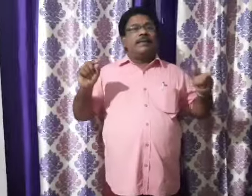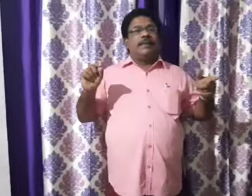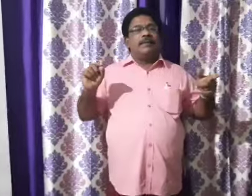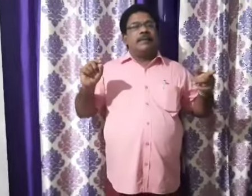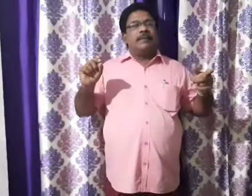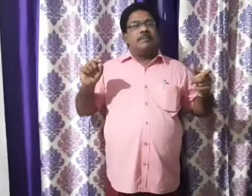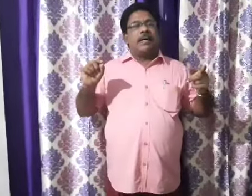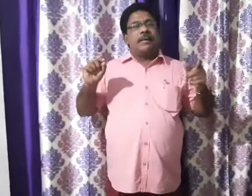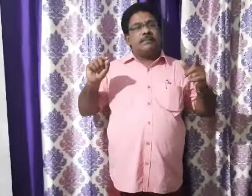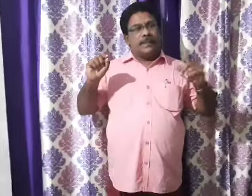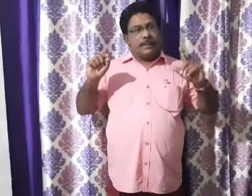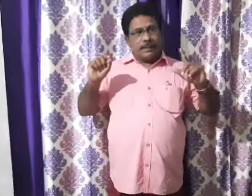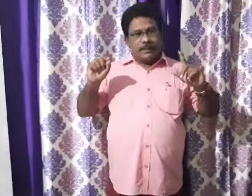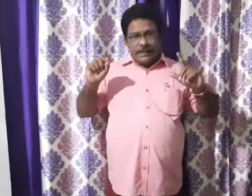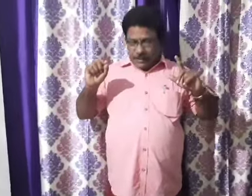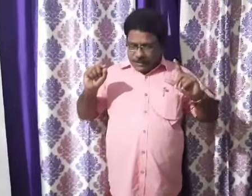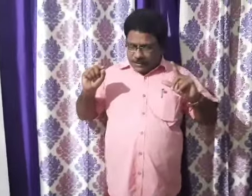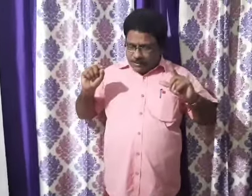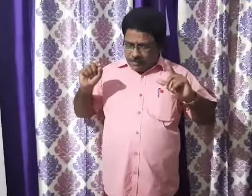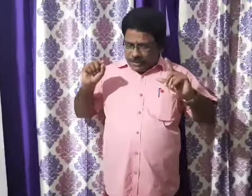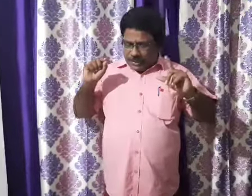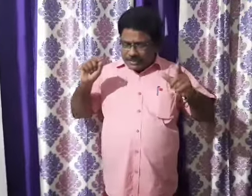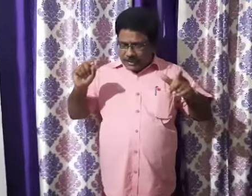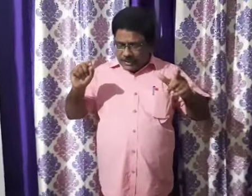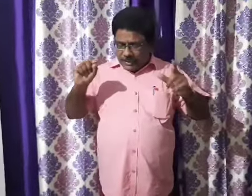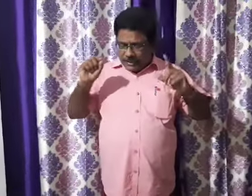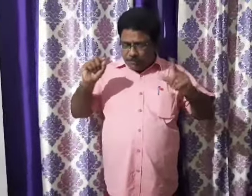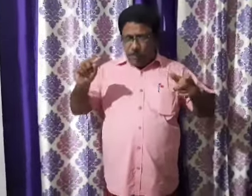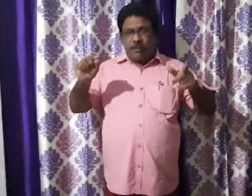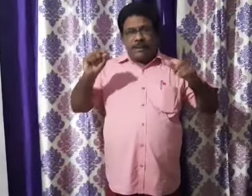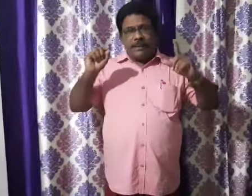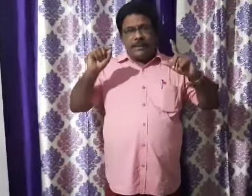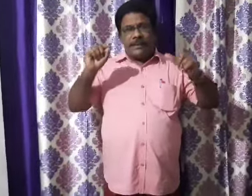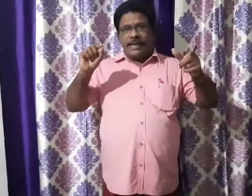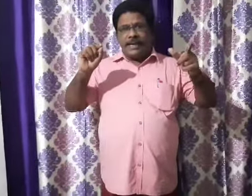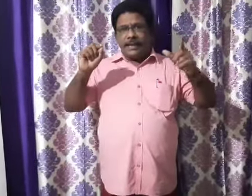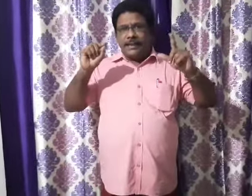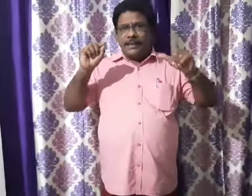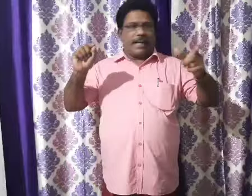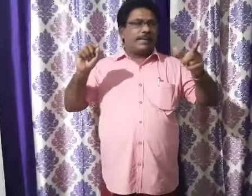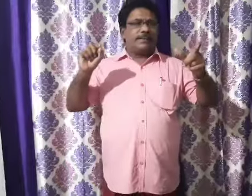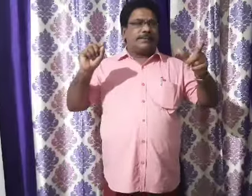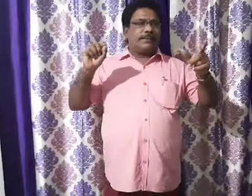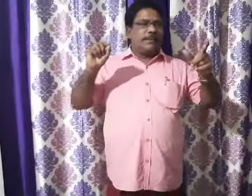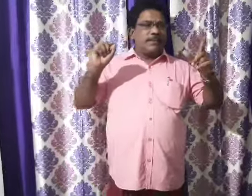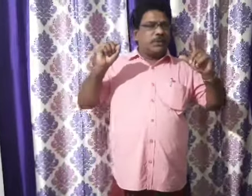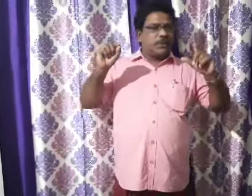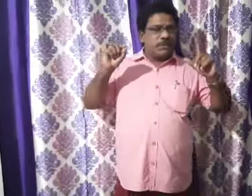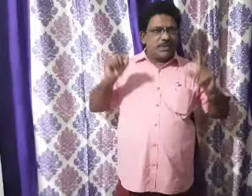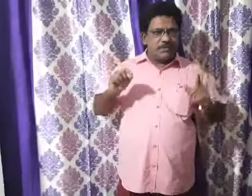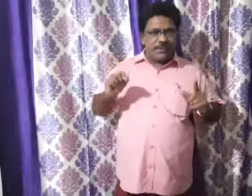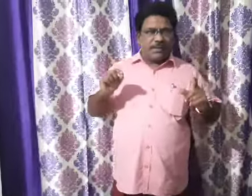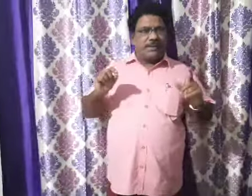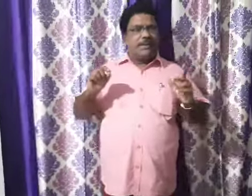MGNREGA, Mahatma Gandhi National Employment Guarantee Act, 2005. If